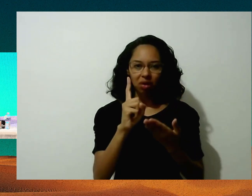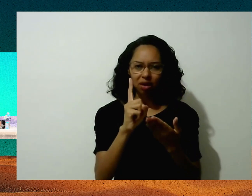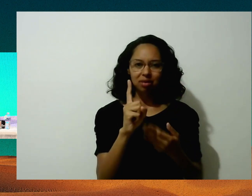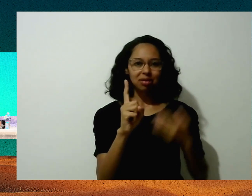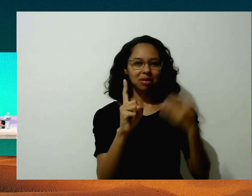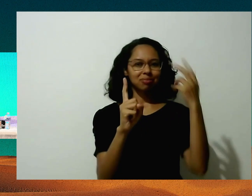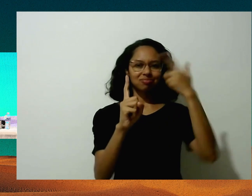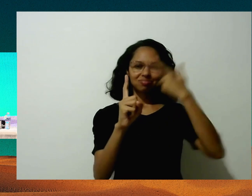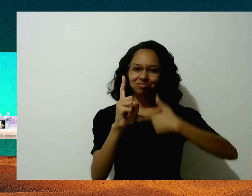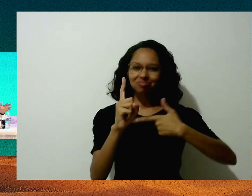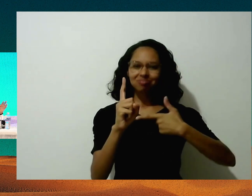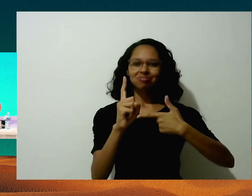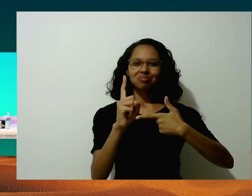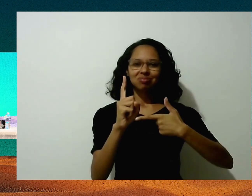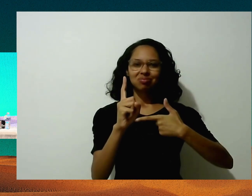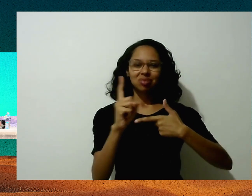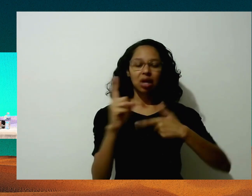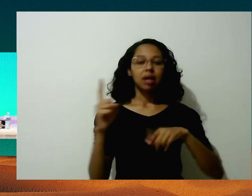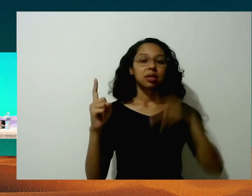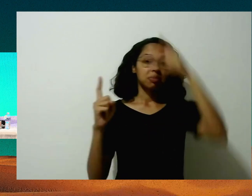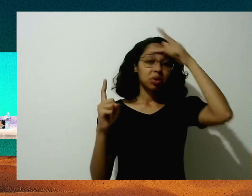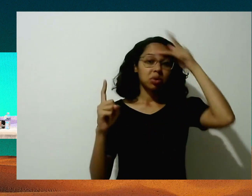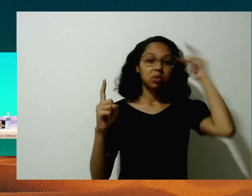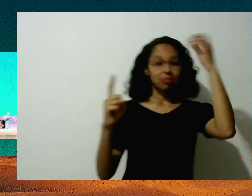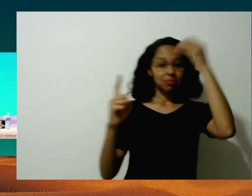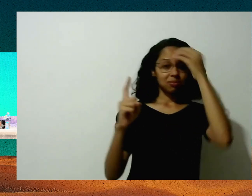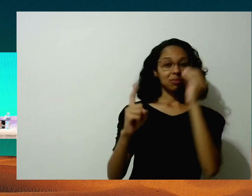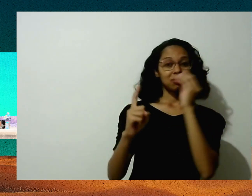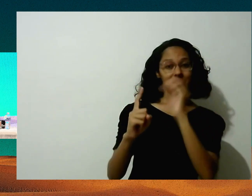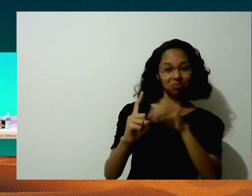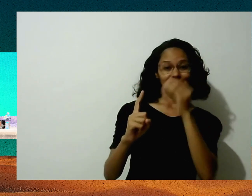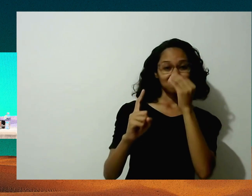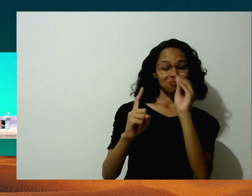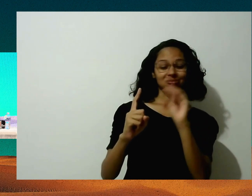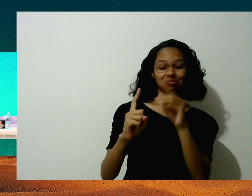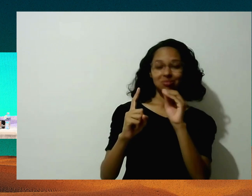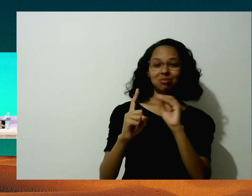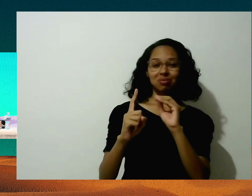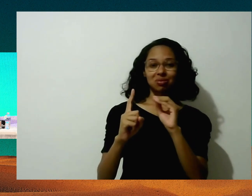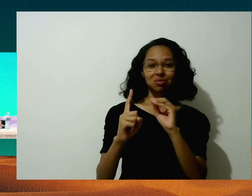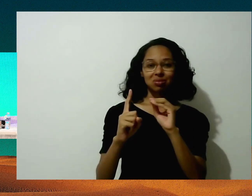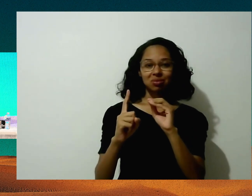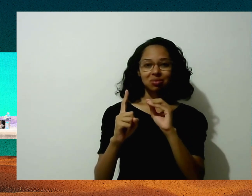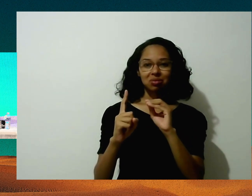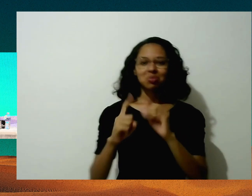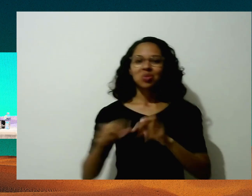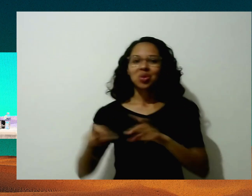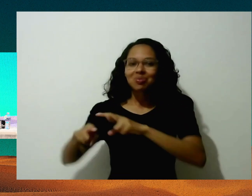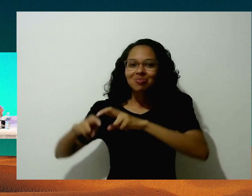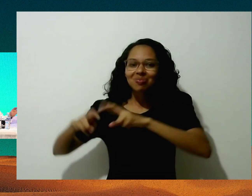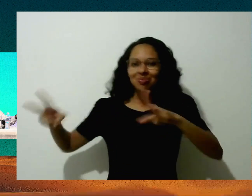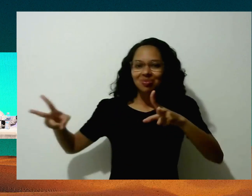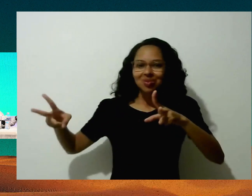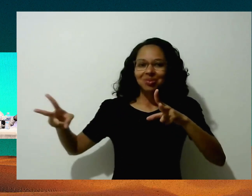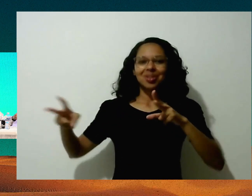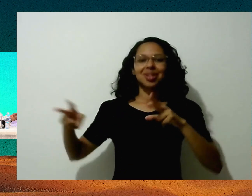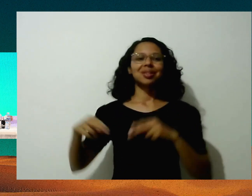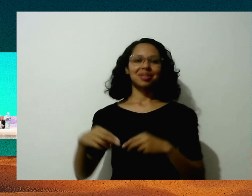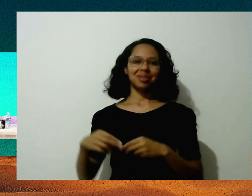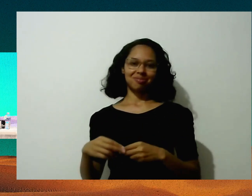desprezado. He was the most despised one. Vocês entenderam o caminho oposto? Do you understand the opposite